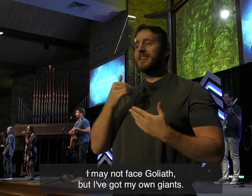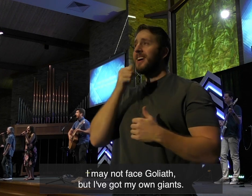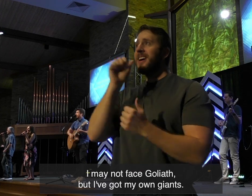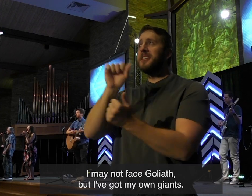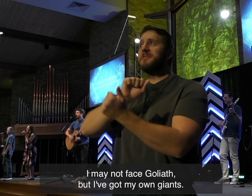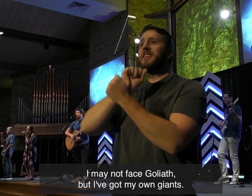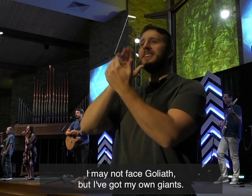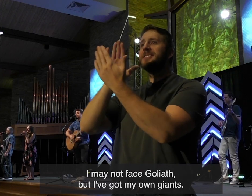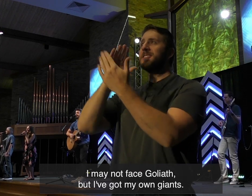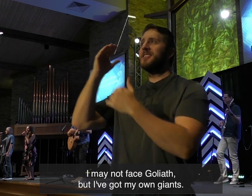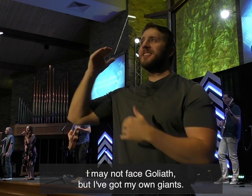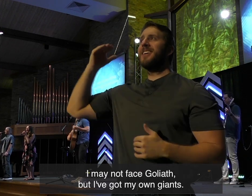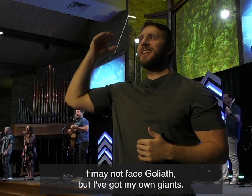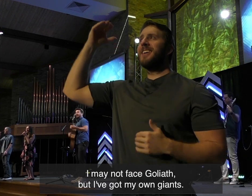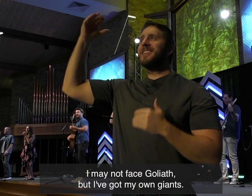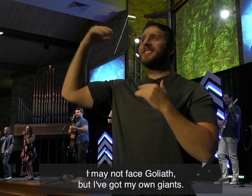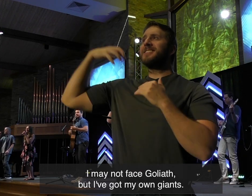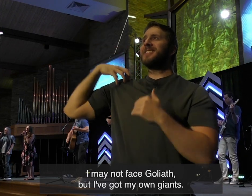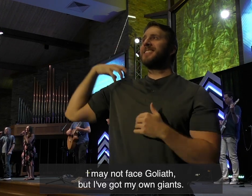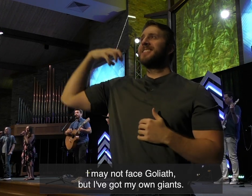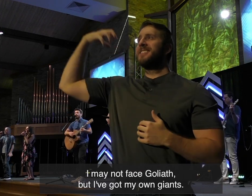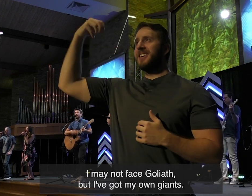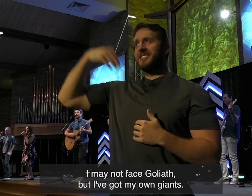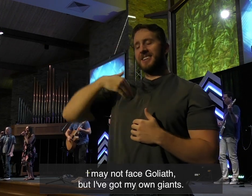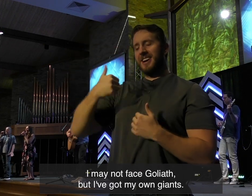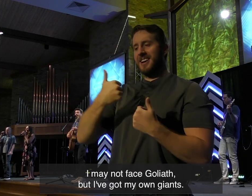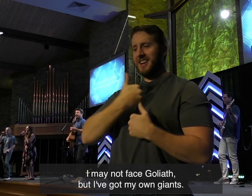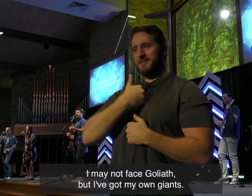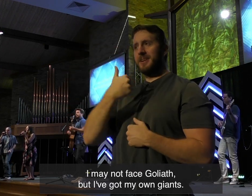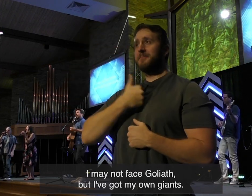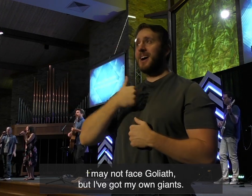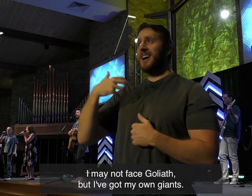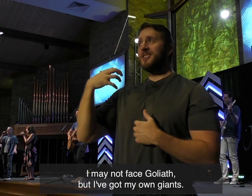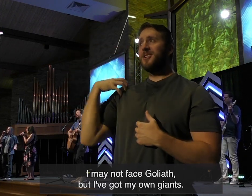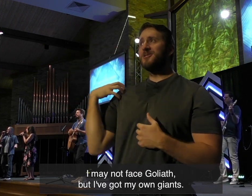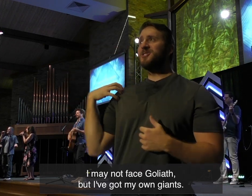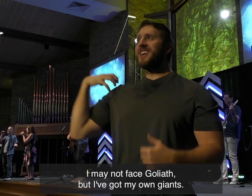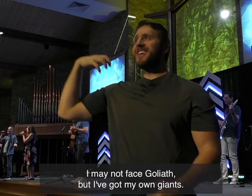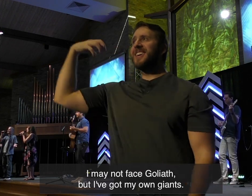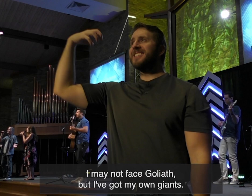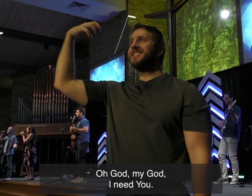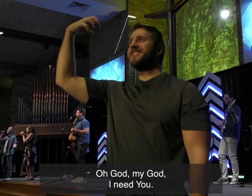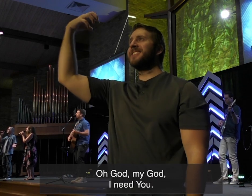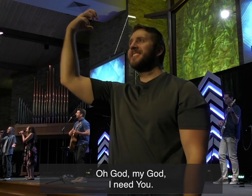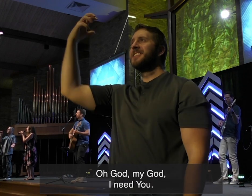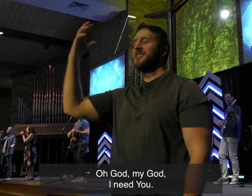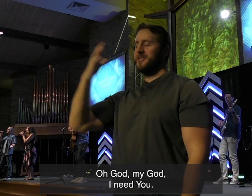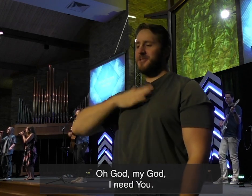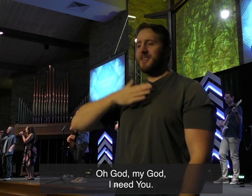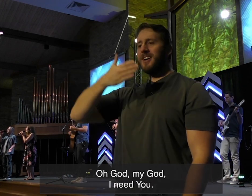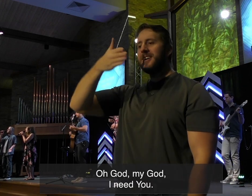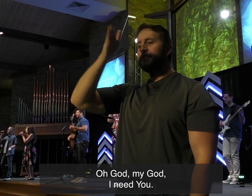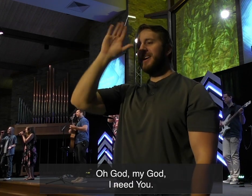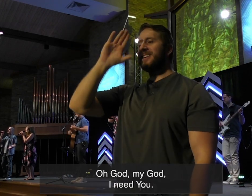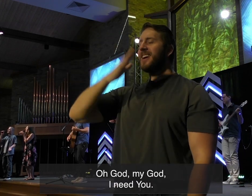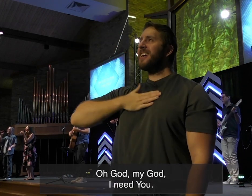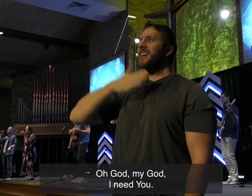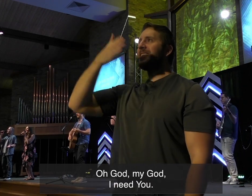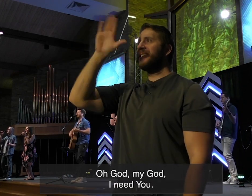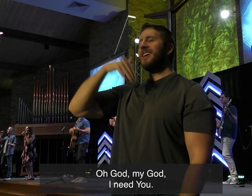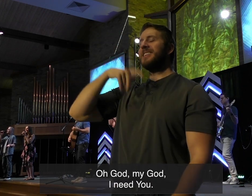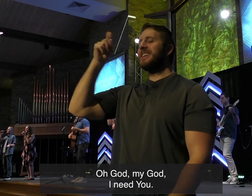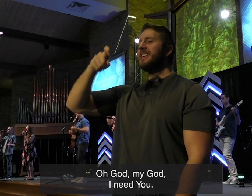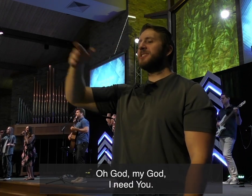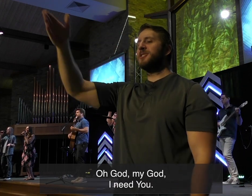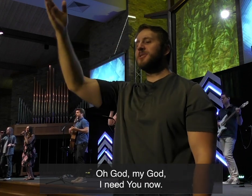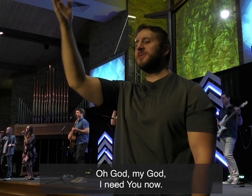I may not face Goliath, but I've got my own giants. Oh God, my